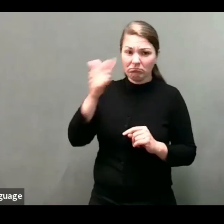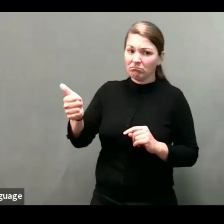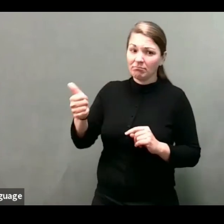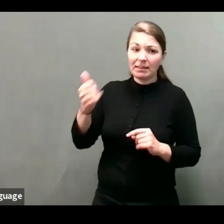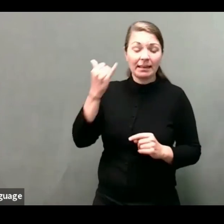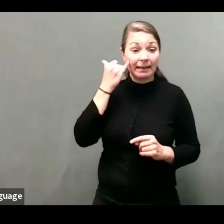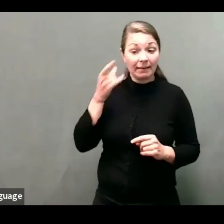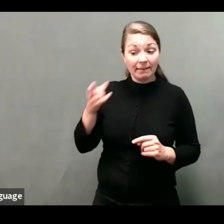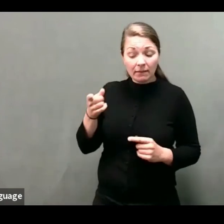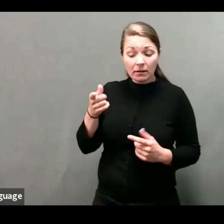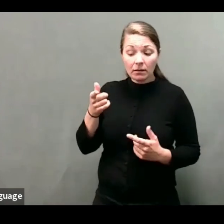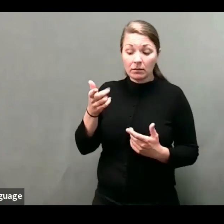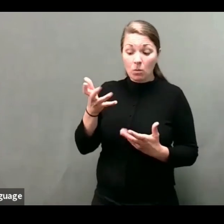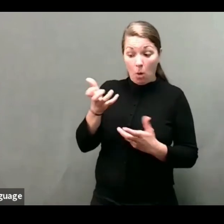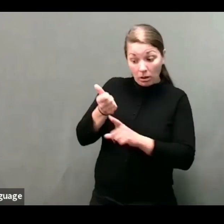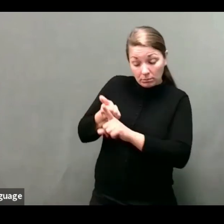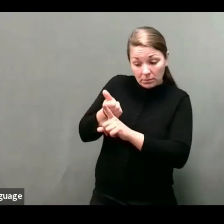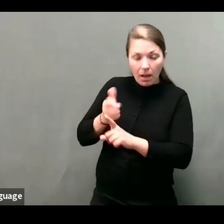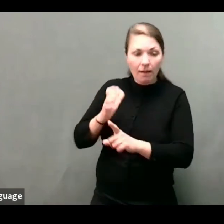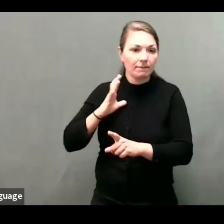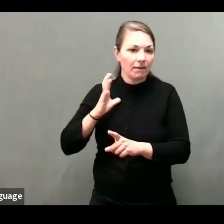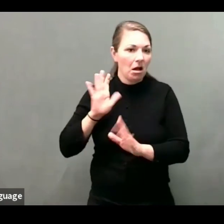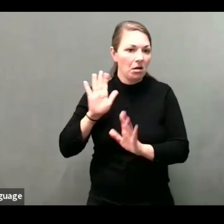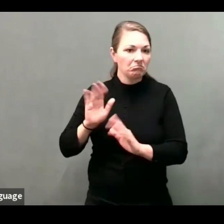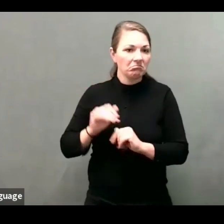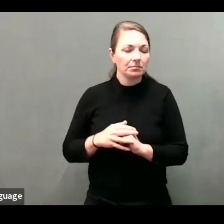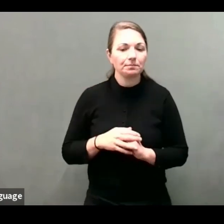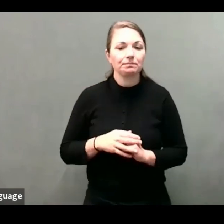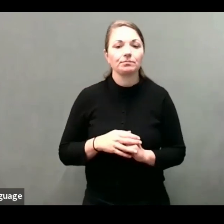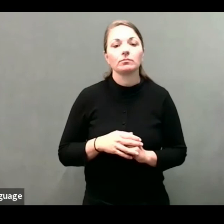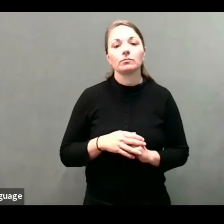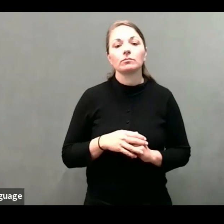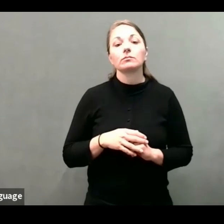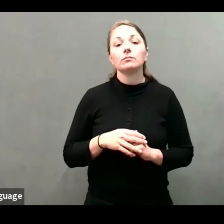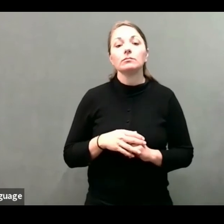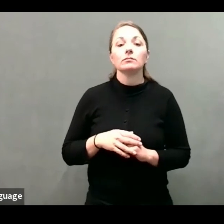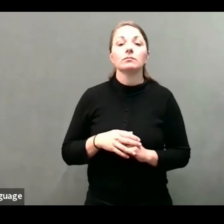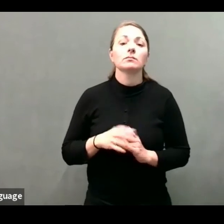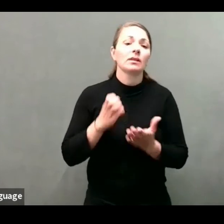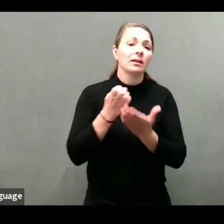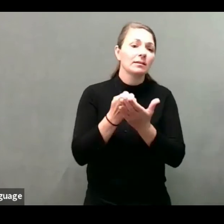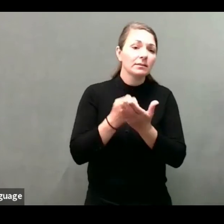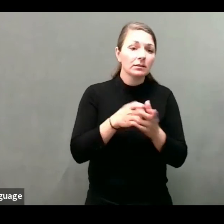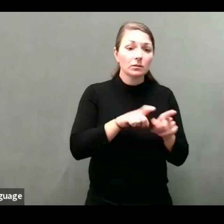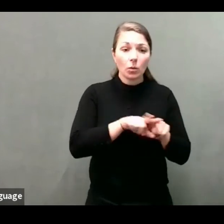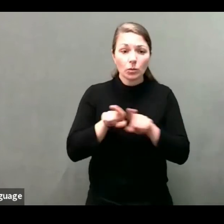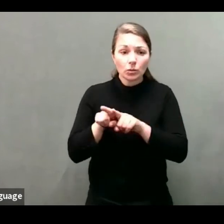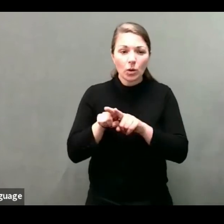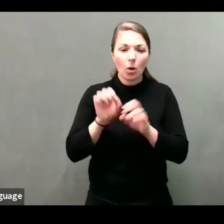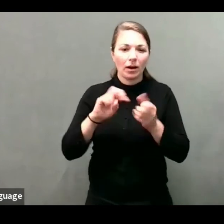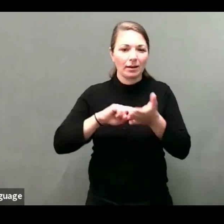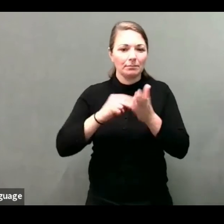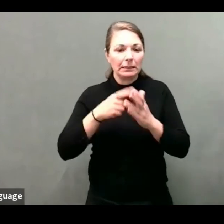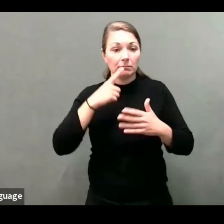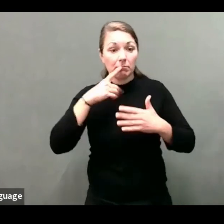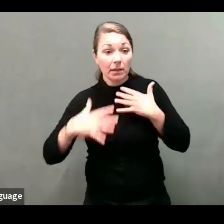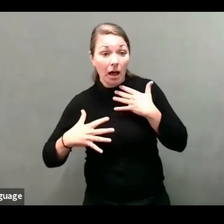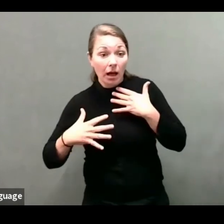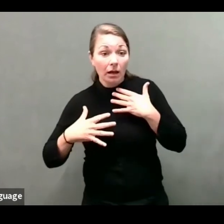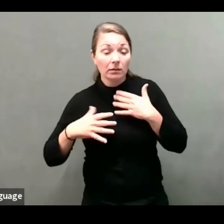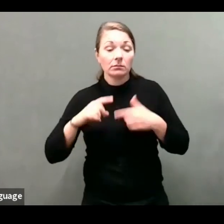with them if that's something they're interested in. Physical evidence can also be things like the patient's blood and urine,